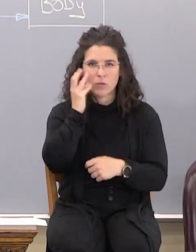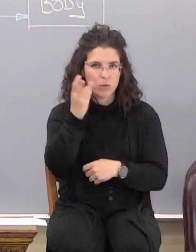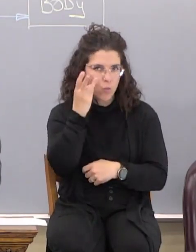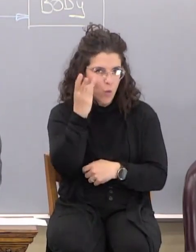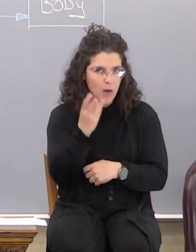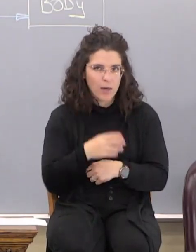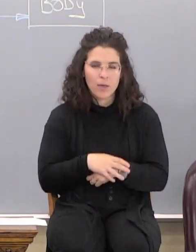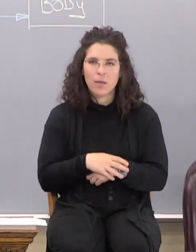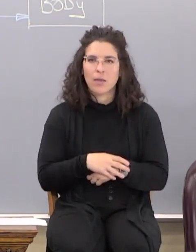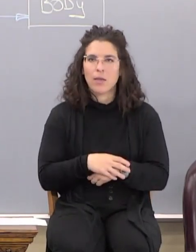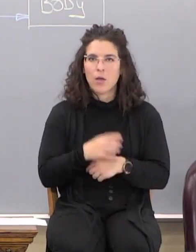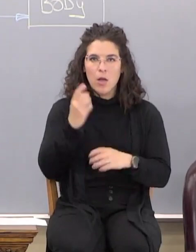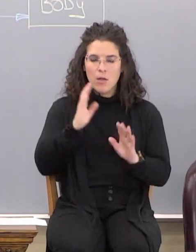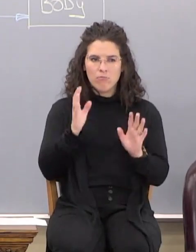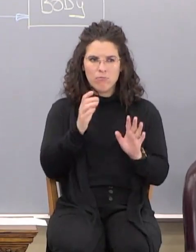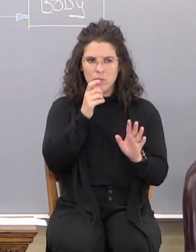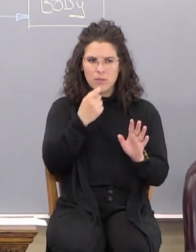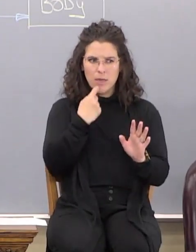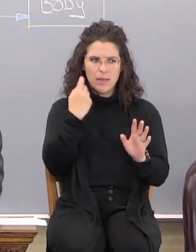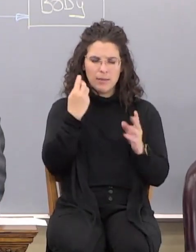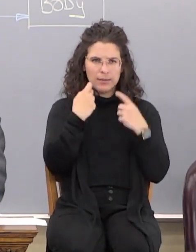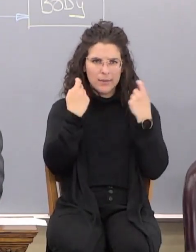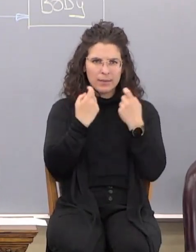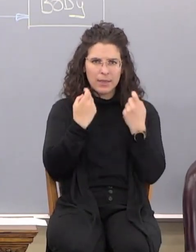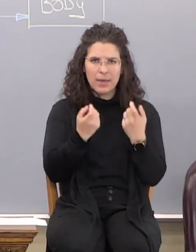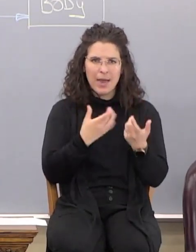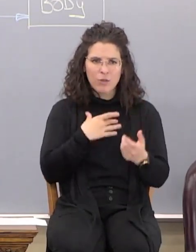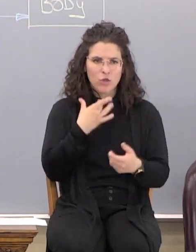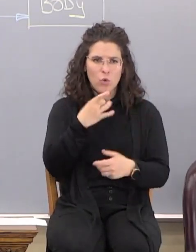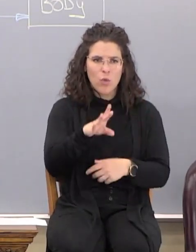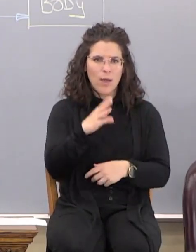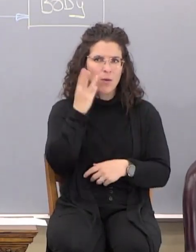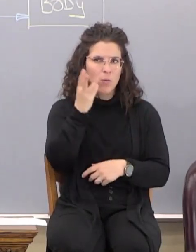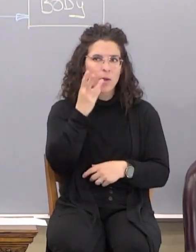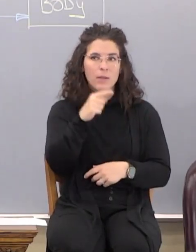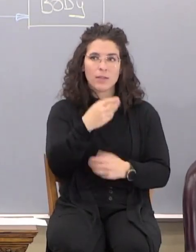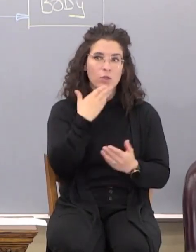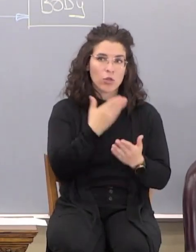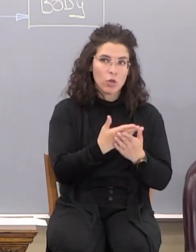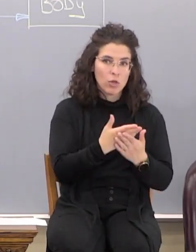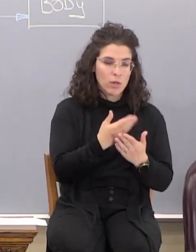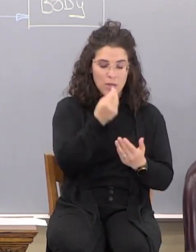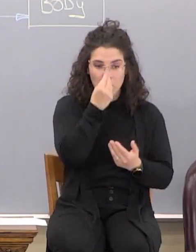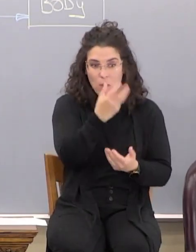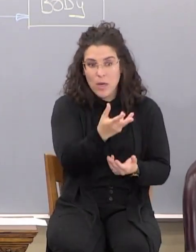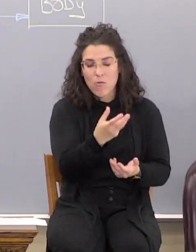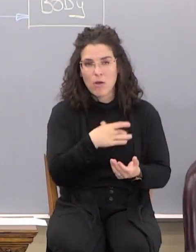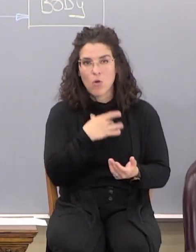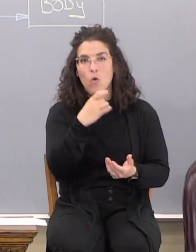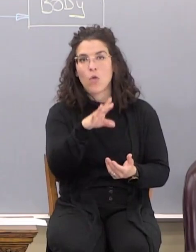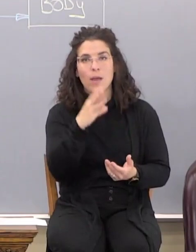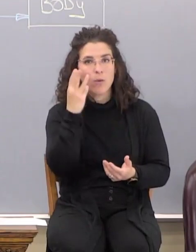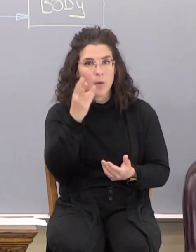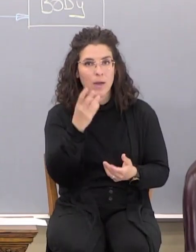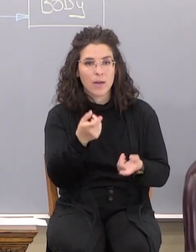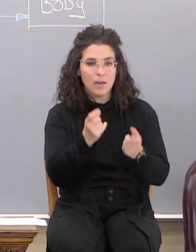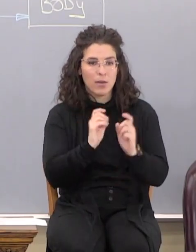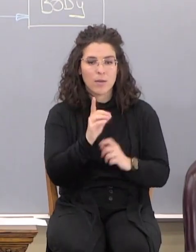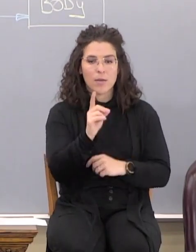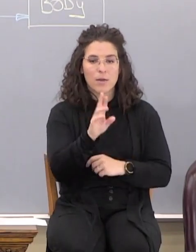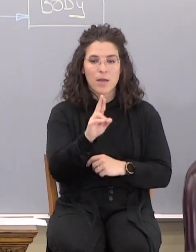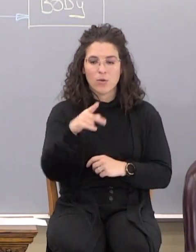And they said, oh, well, you think it's... I said, I didn't say anything about it being sinful. I said, I don't like it. Well, this is good stuff. I said, I don't care. Give me some Dr.